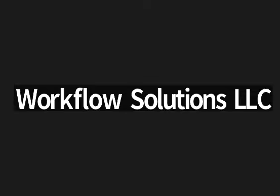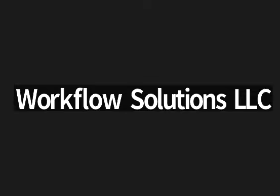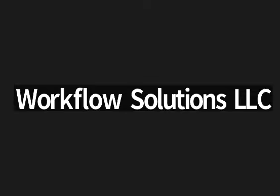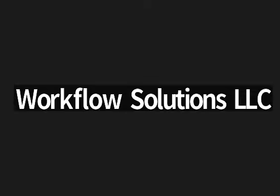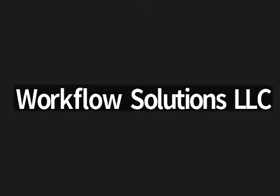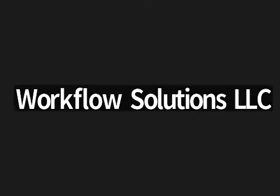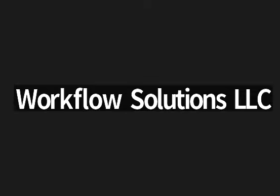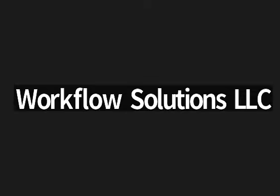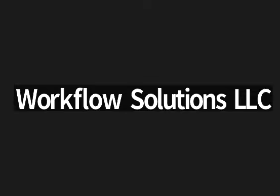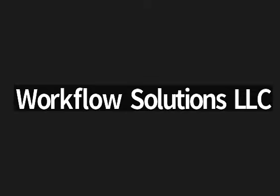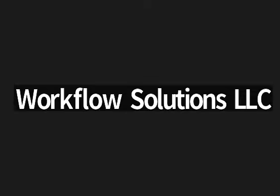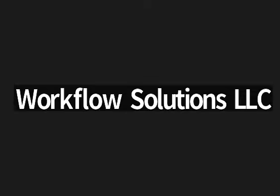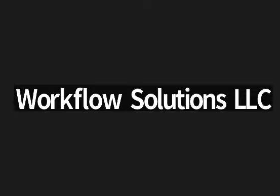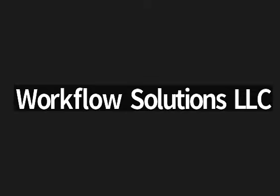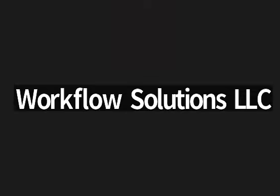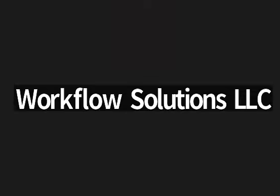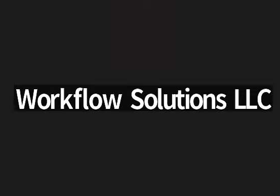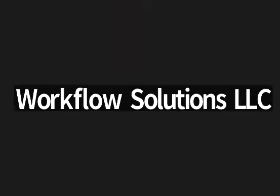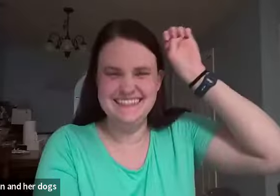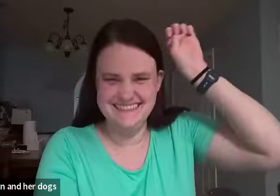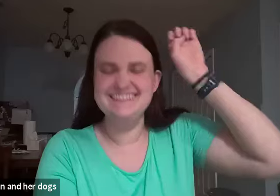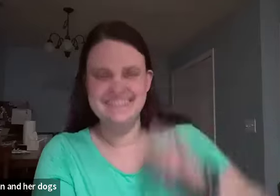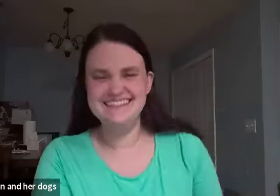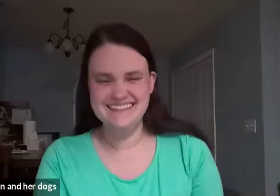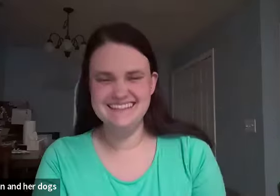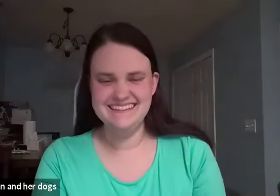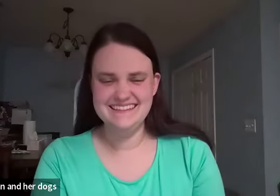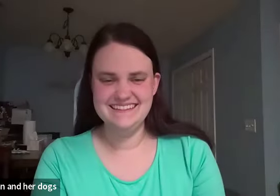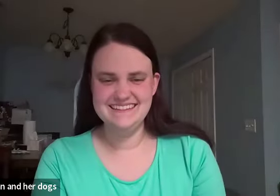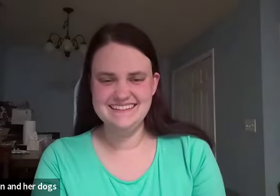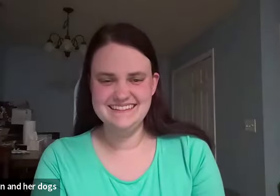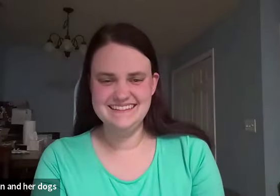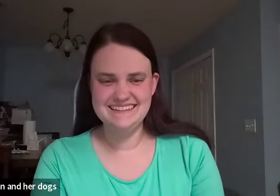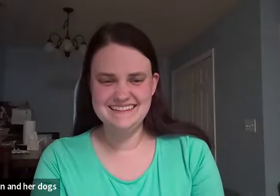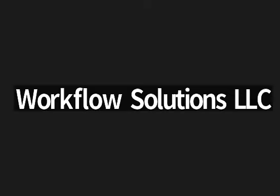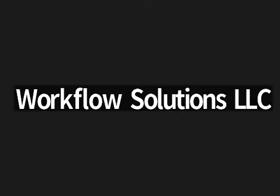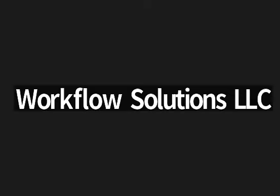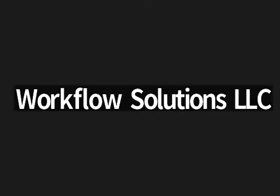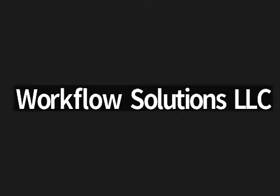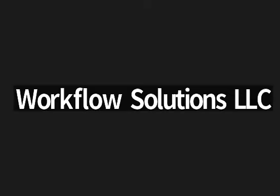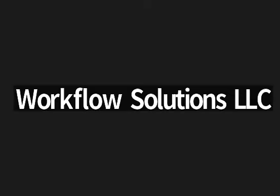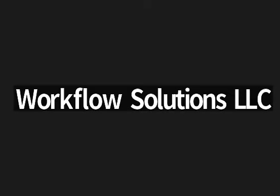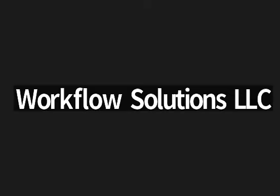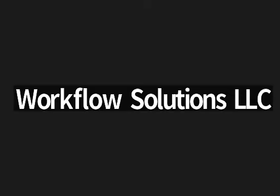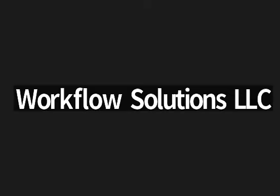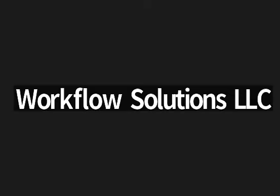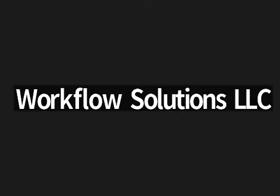above your, yeah, like that. There you go. And Alyssa is non-dominant hand